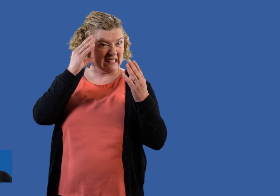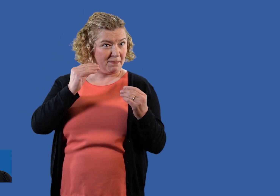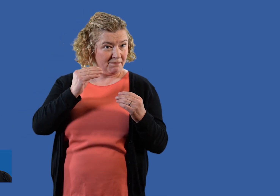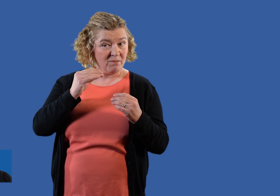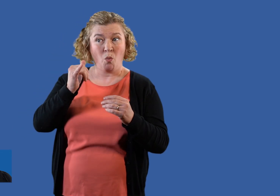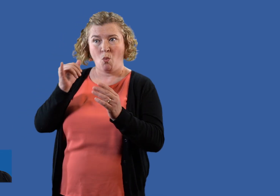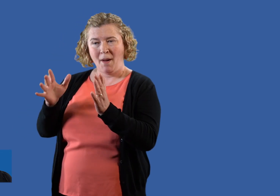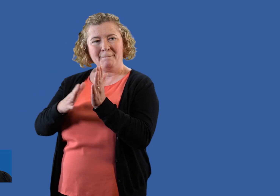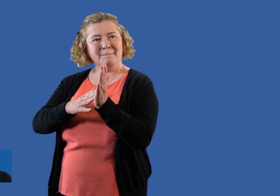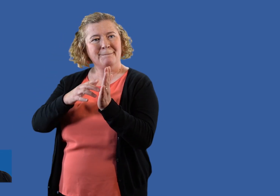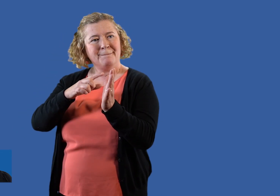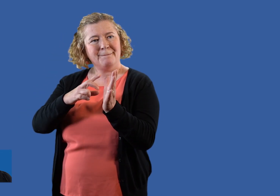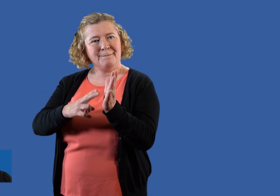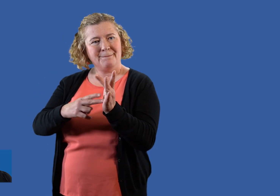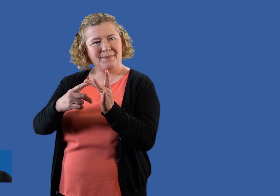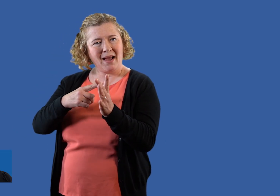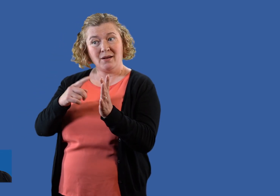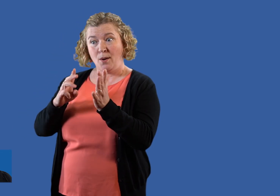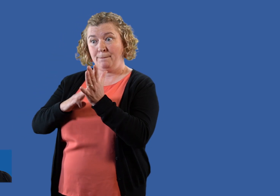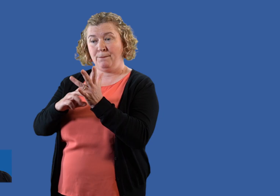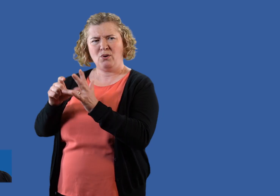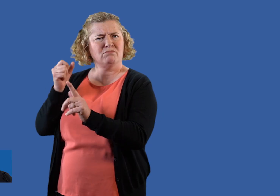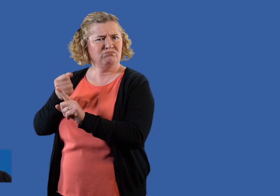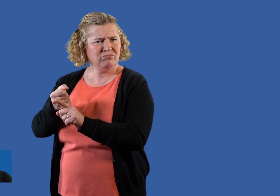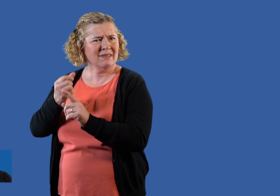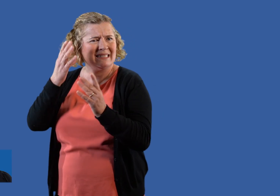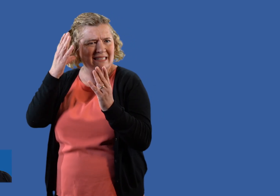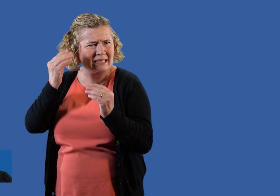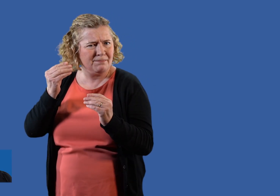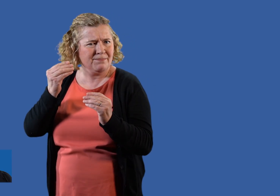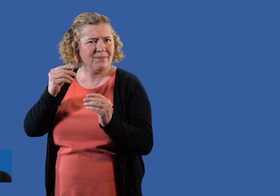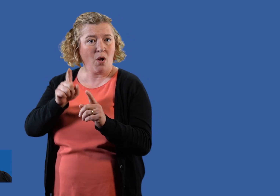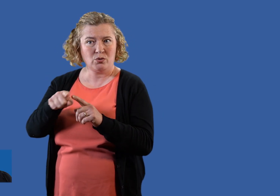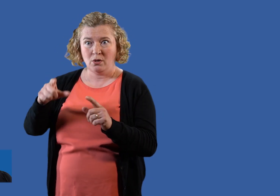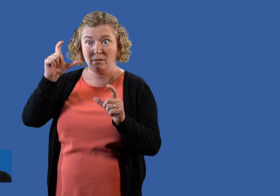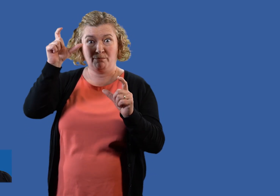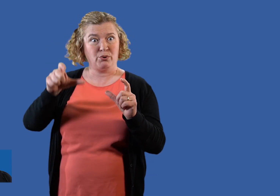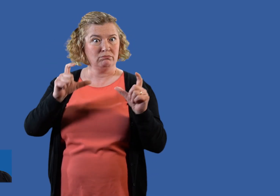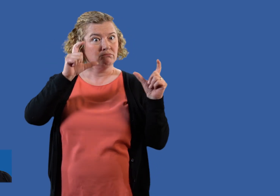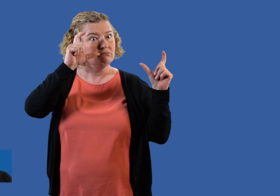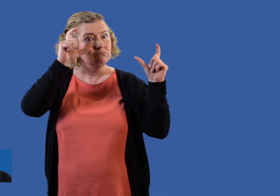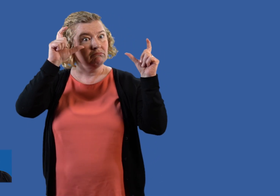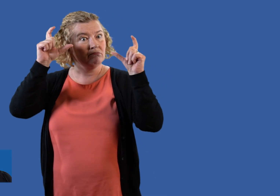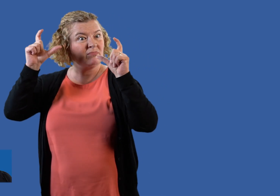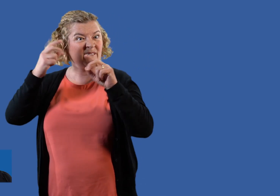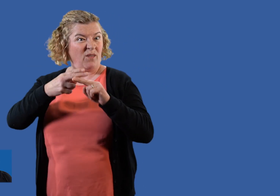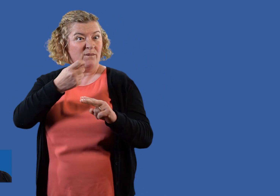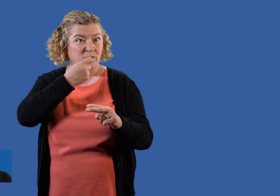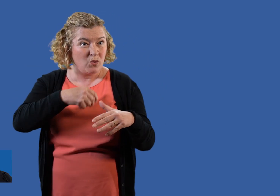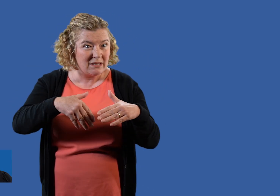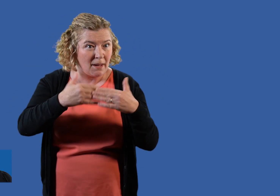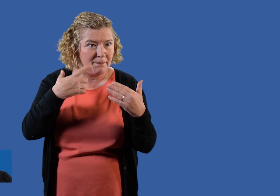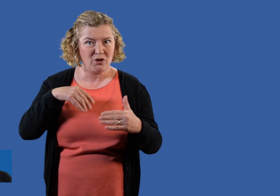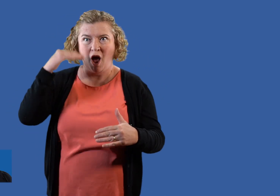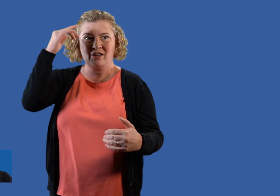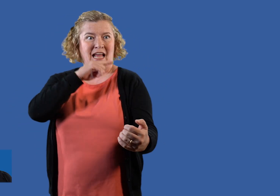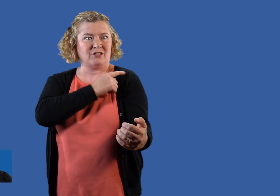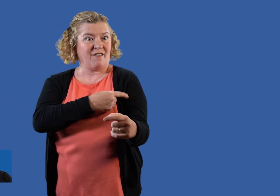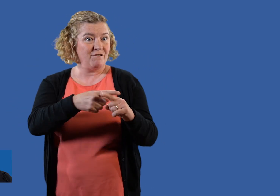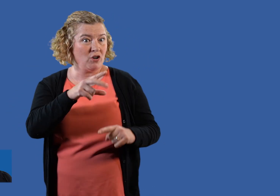And that's mania as well, where you sleep, you're not sleeping, you're awake for many days. You've got